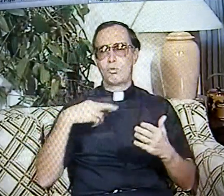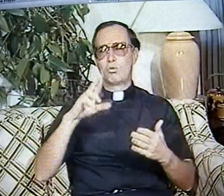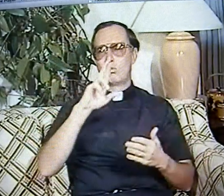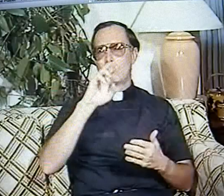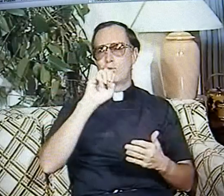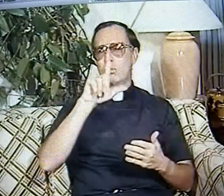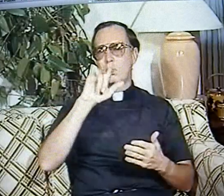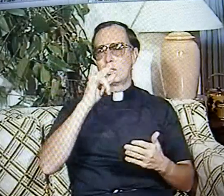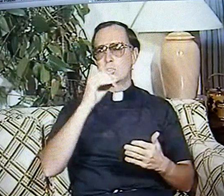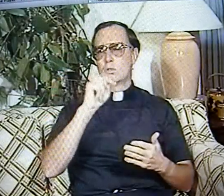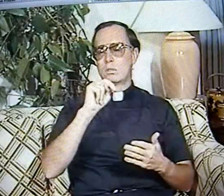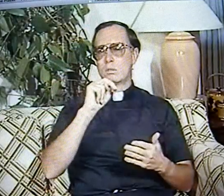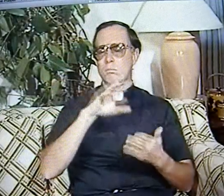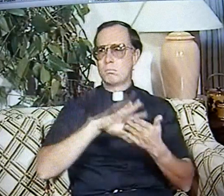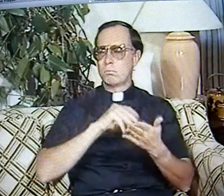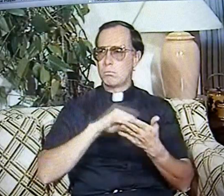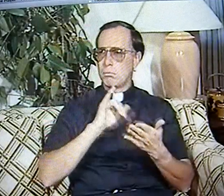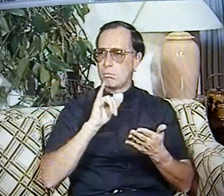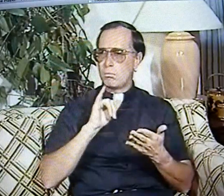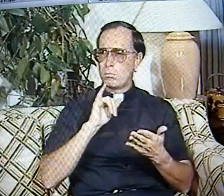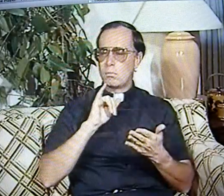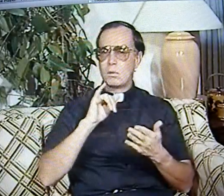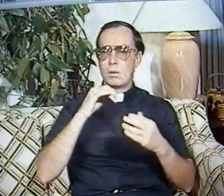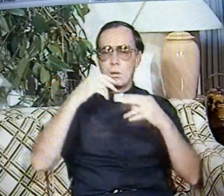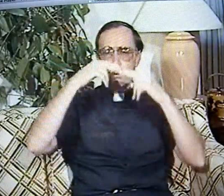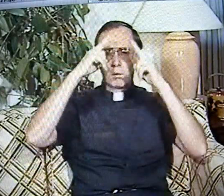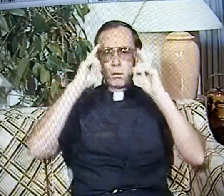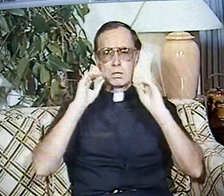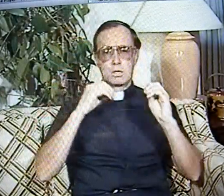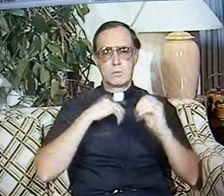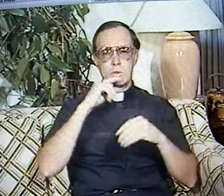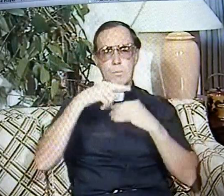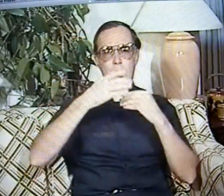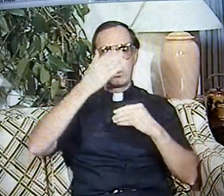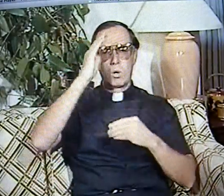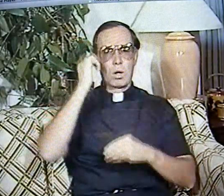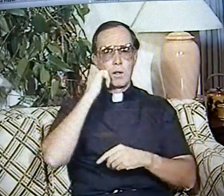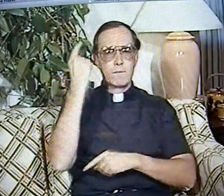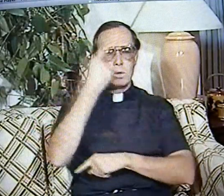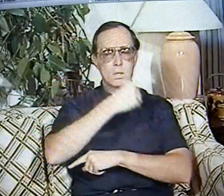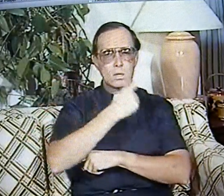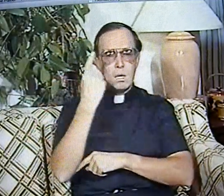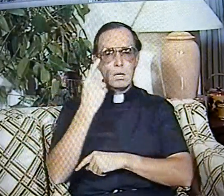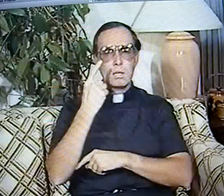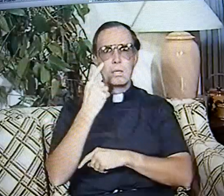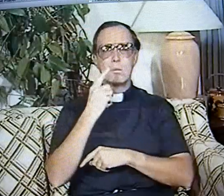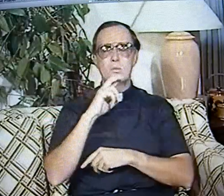to. I began a lot about religion, learning a lot about religion.